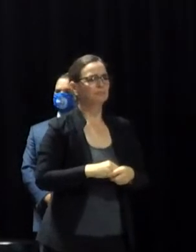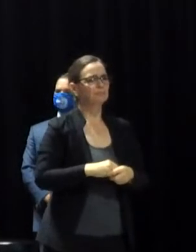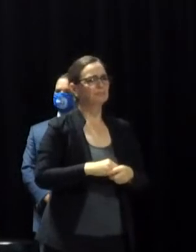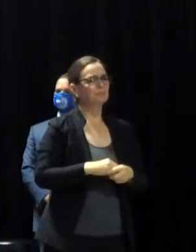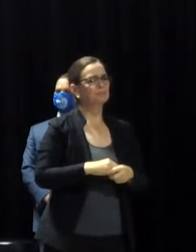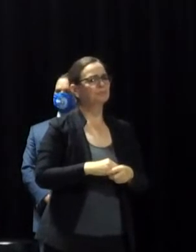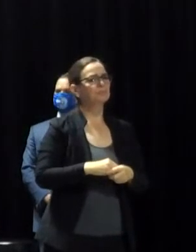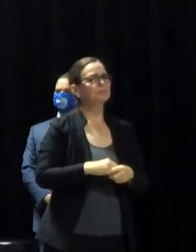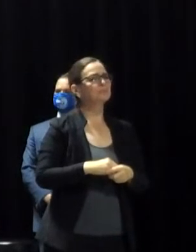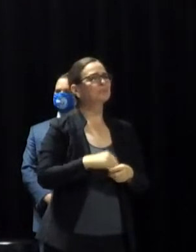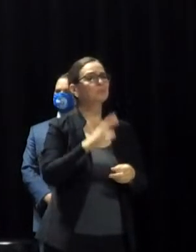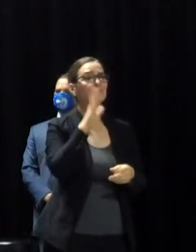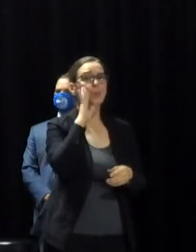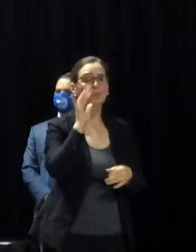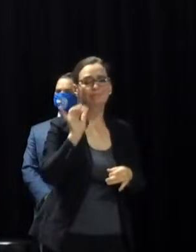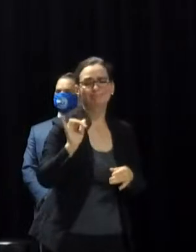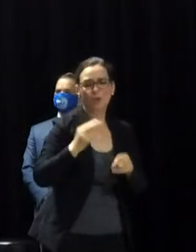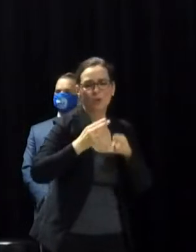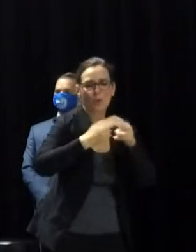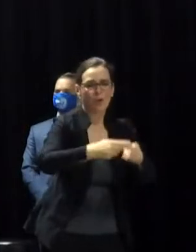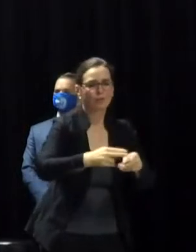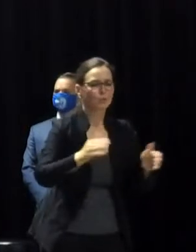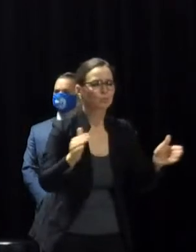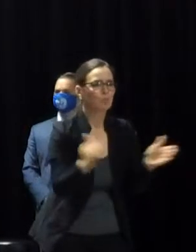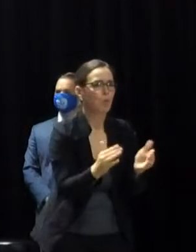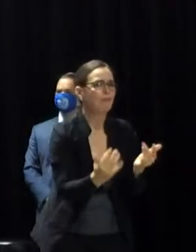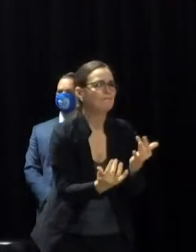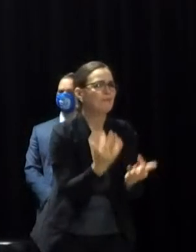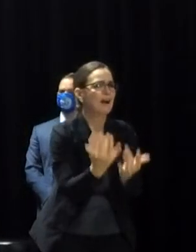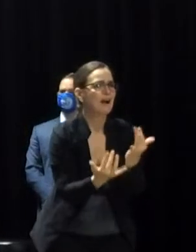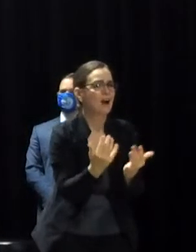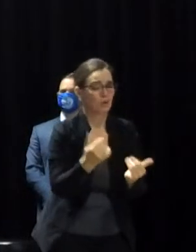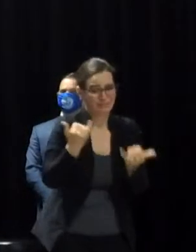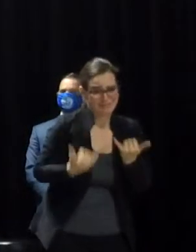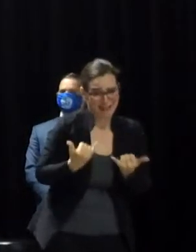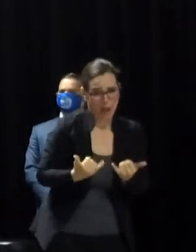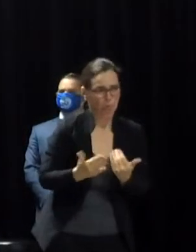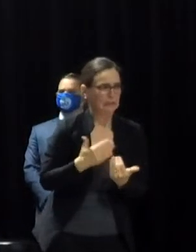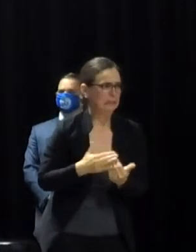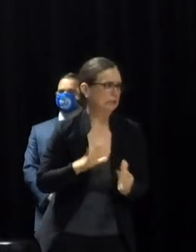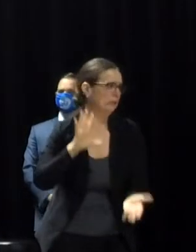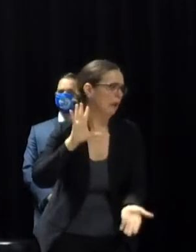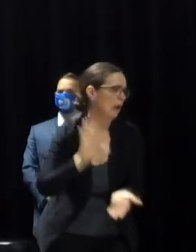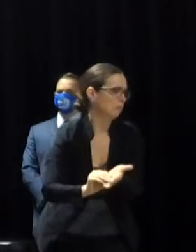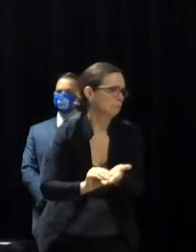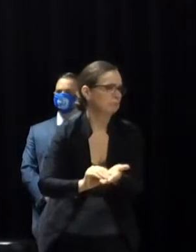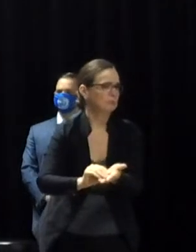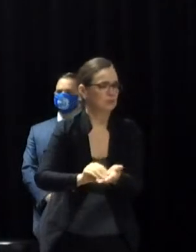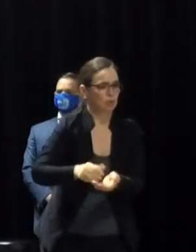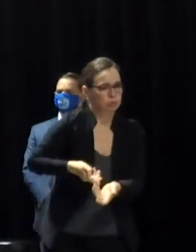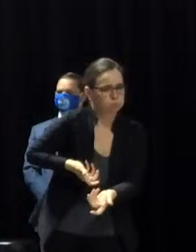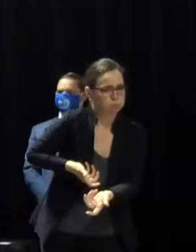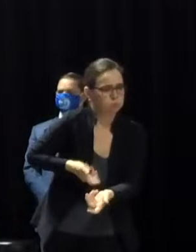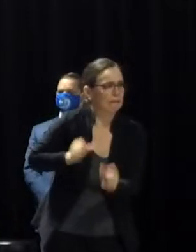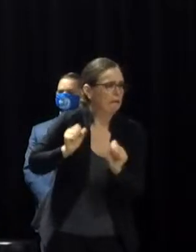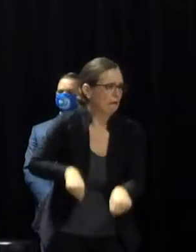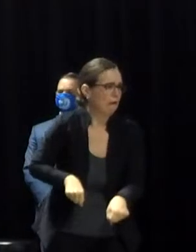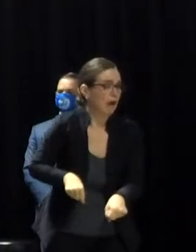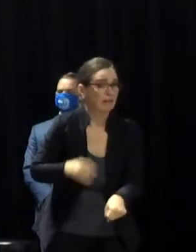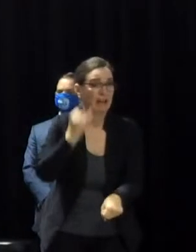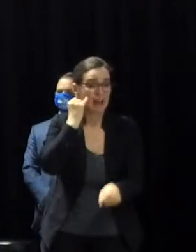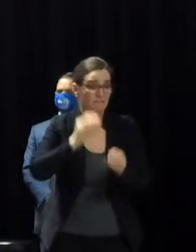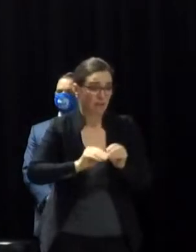investigating each and every one of them. You can think of that many people. If they have 1 contact or 10 contacts or